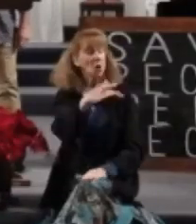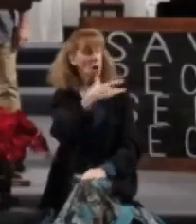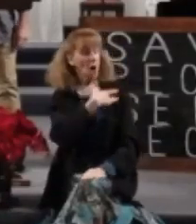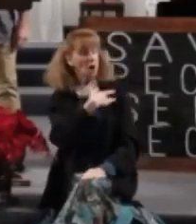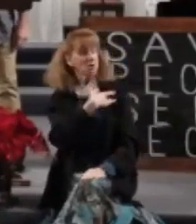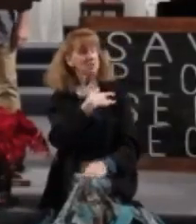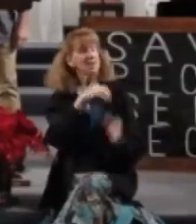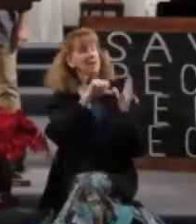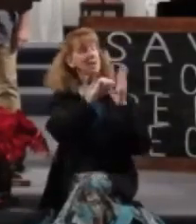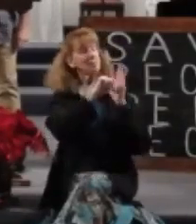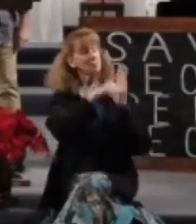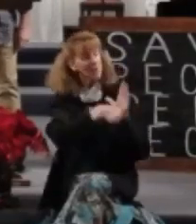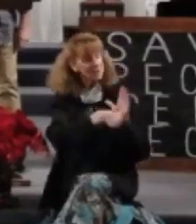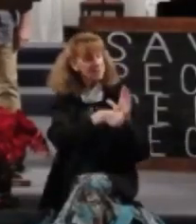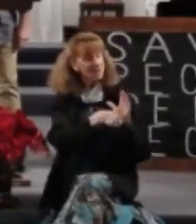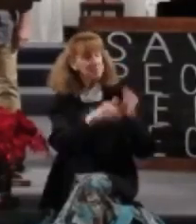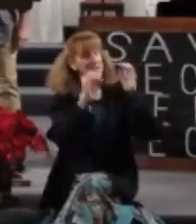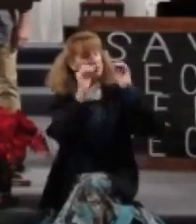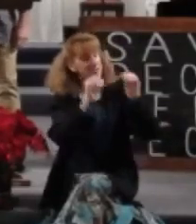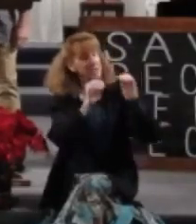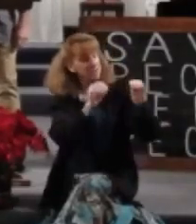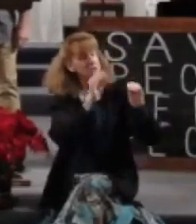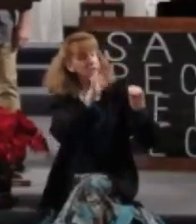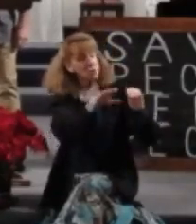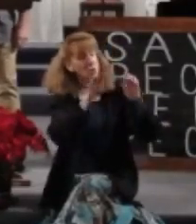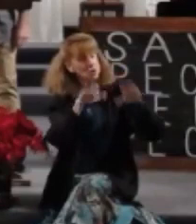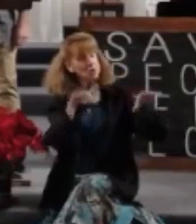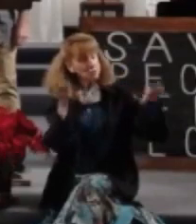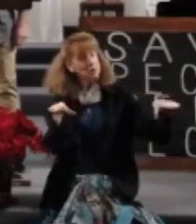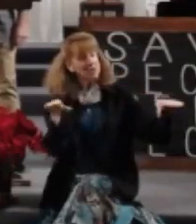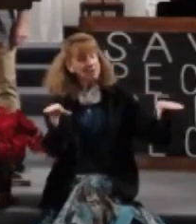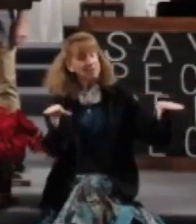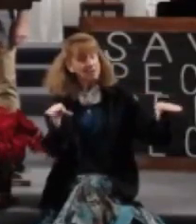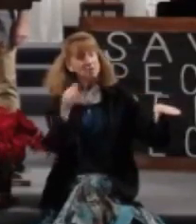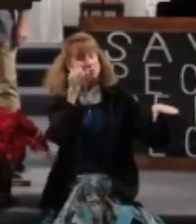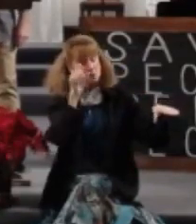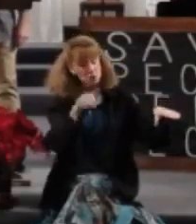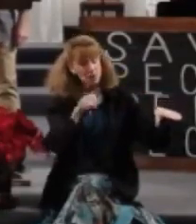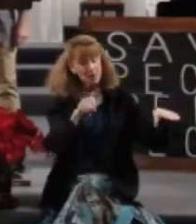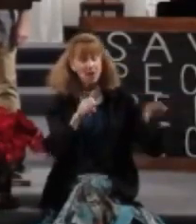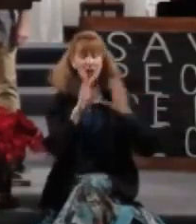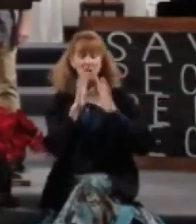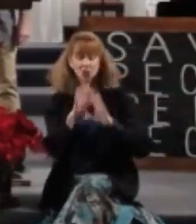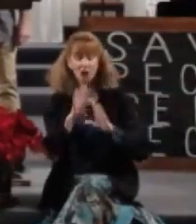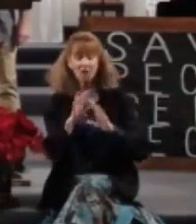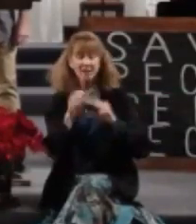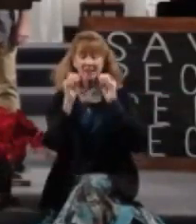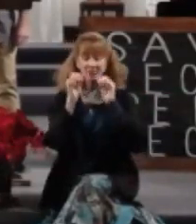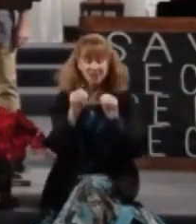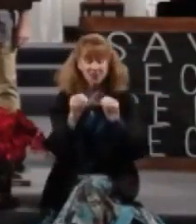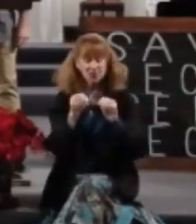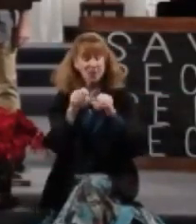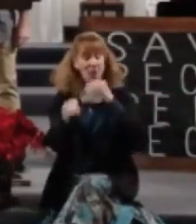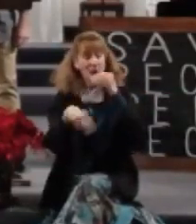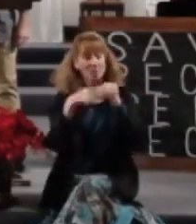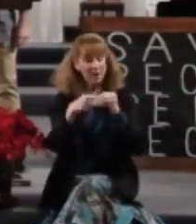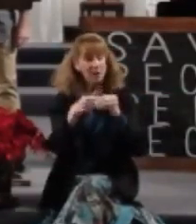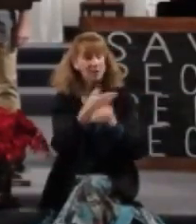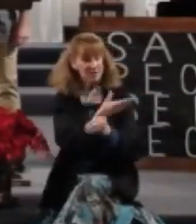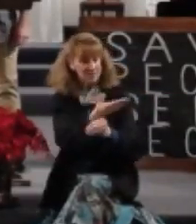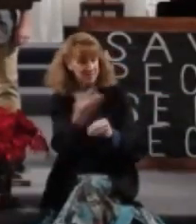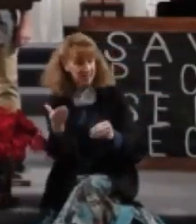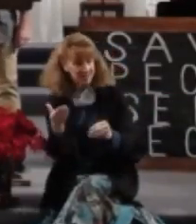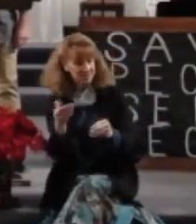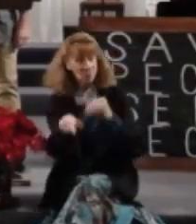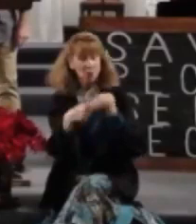Impress them," in other words, teach them, "to your children. Talk, teach about them. When